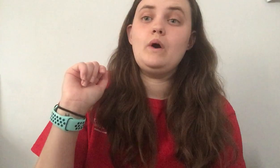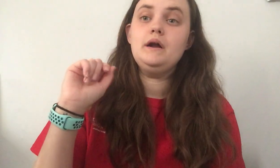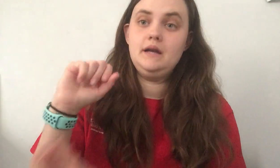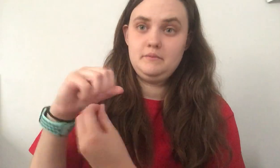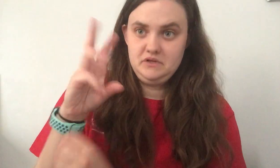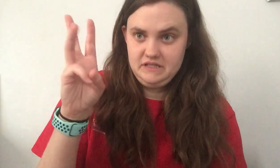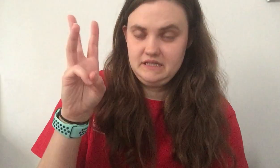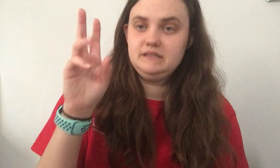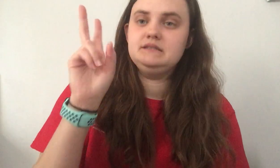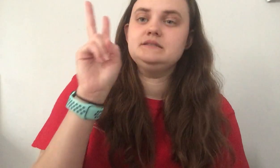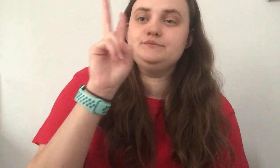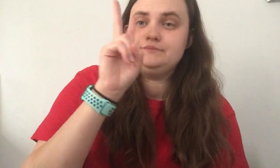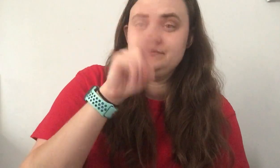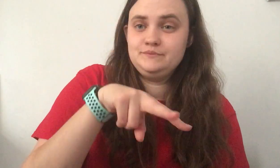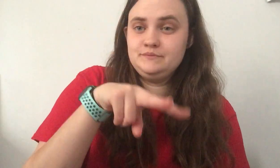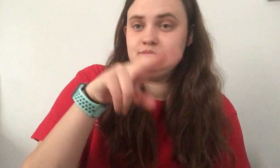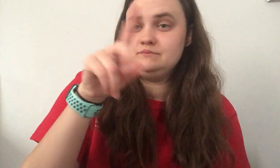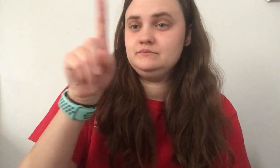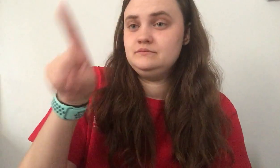Or number 6.